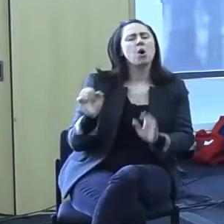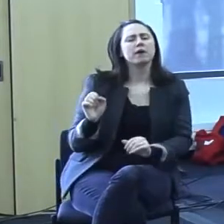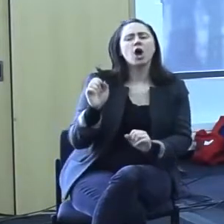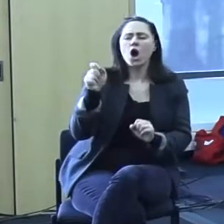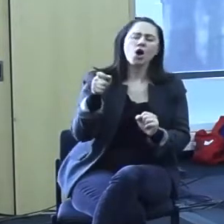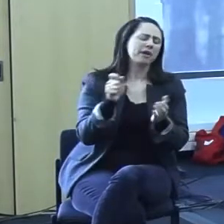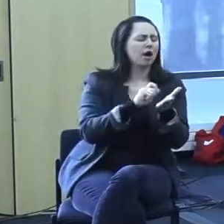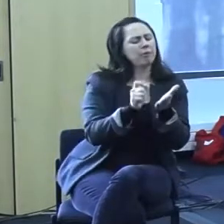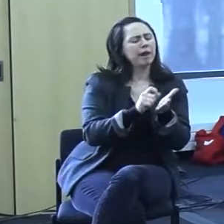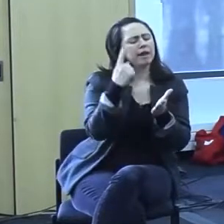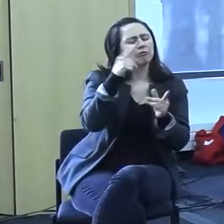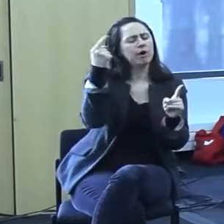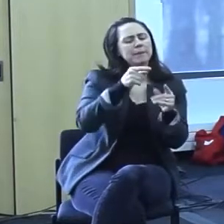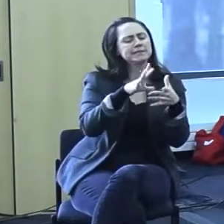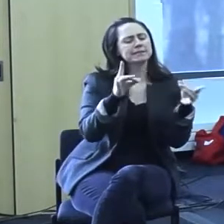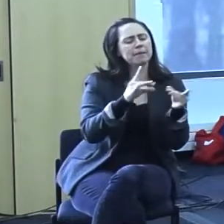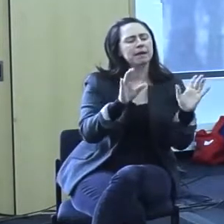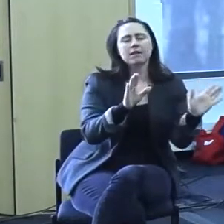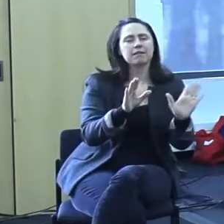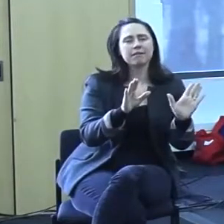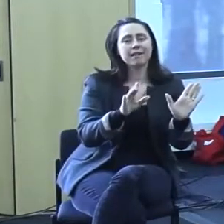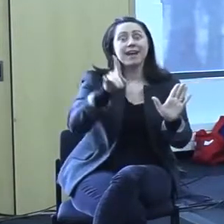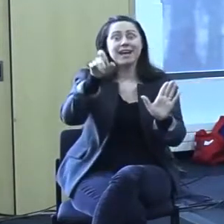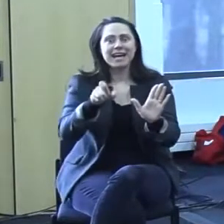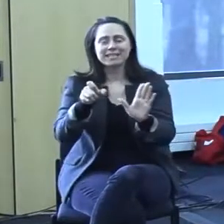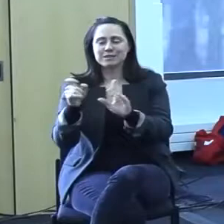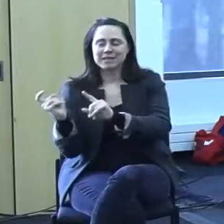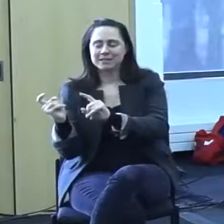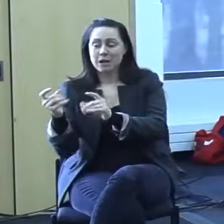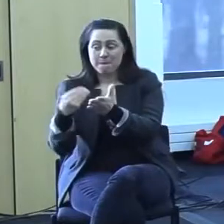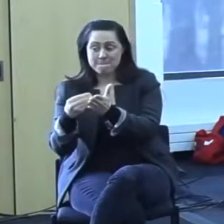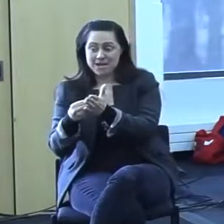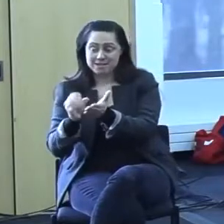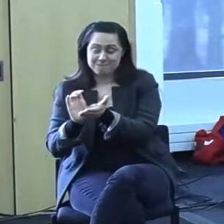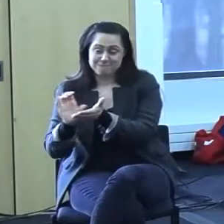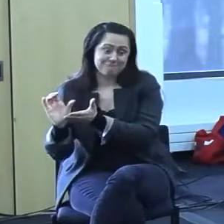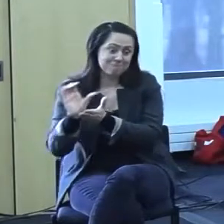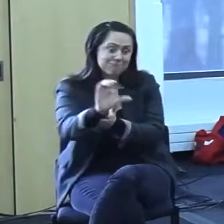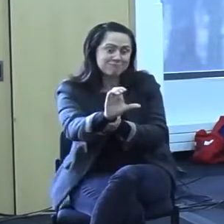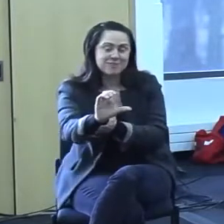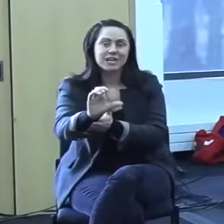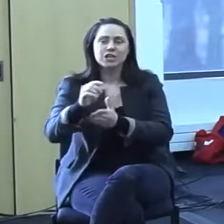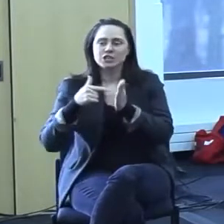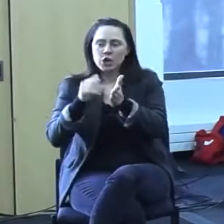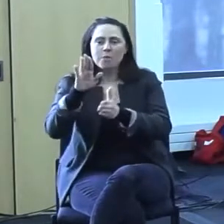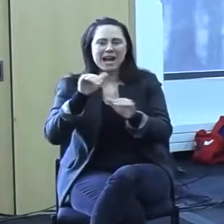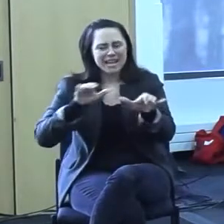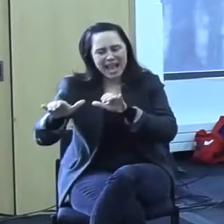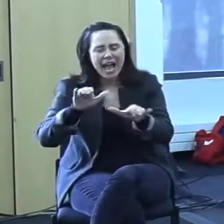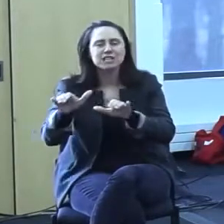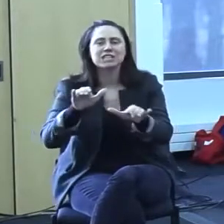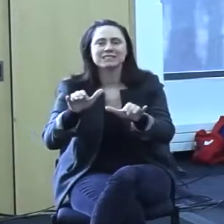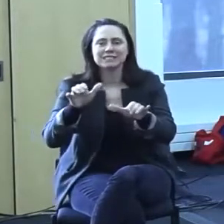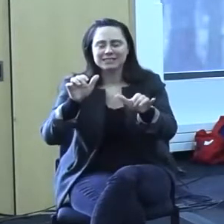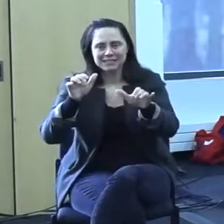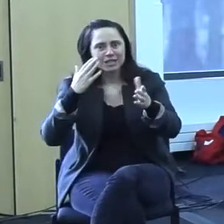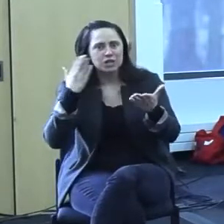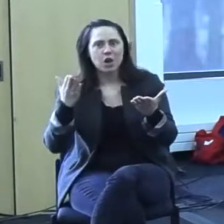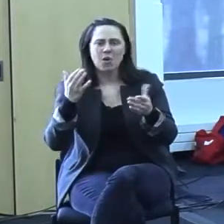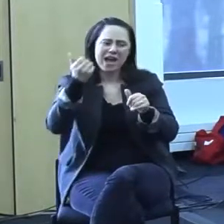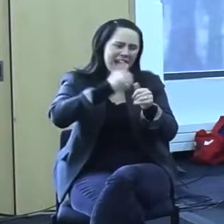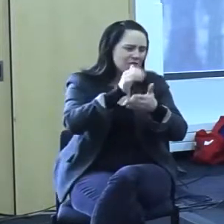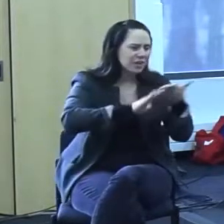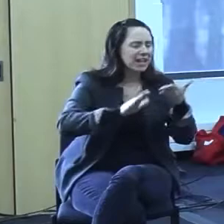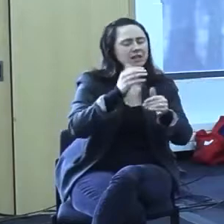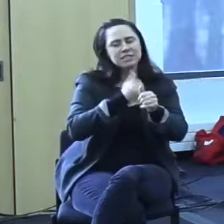it in our mission statement. It has to be in our actions. And that's something that I think every college, every institution across the